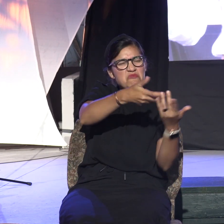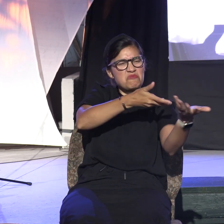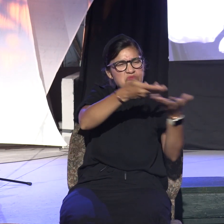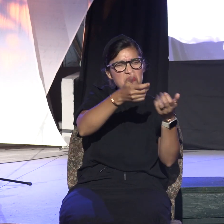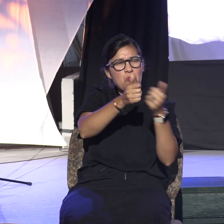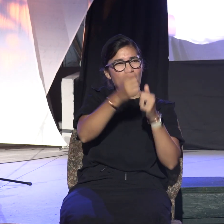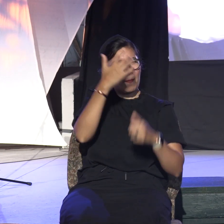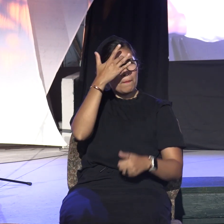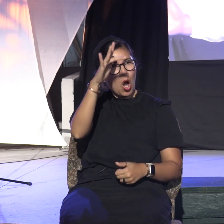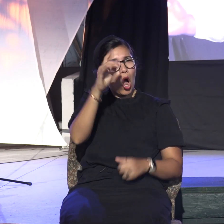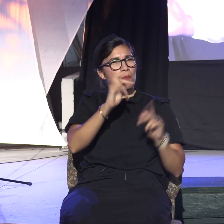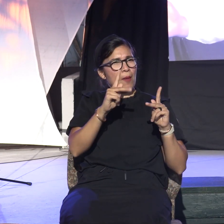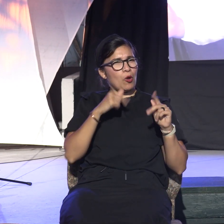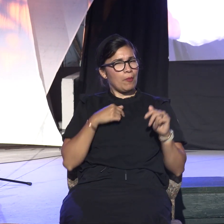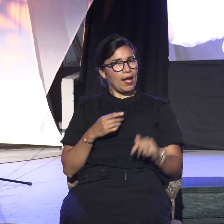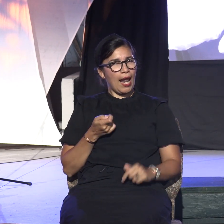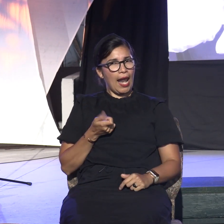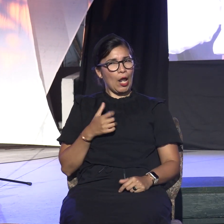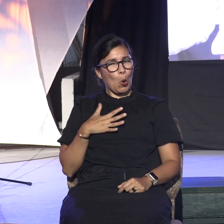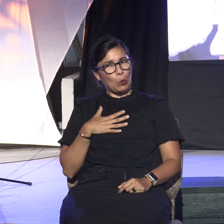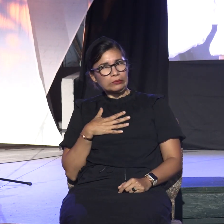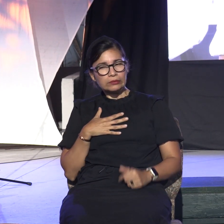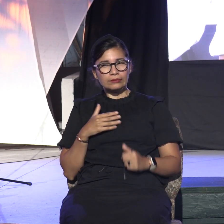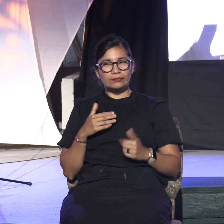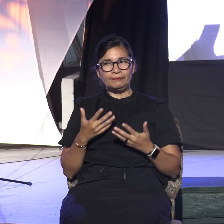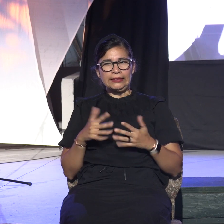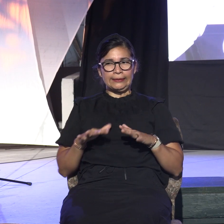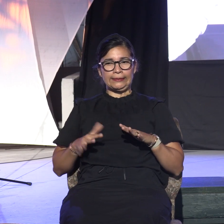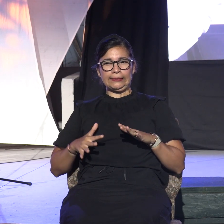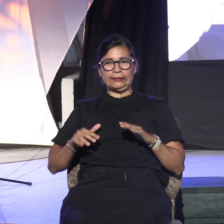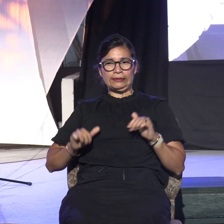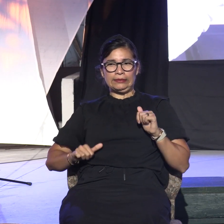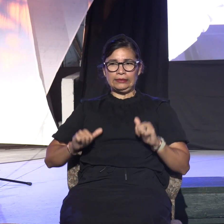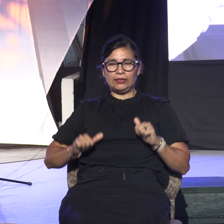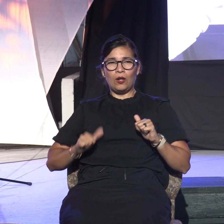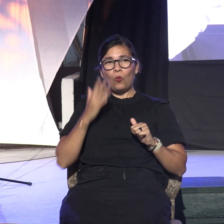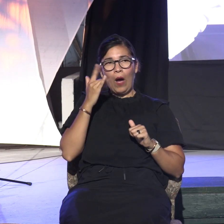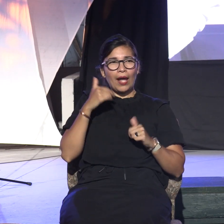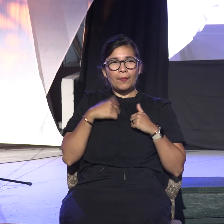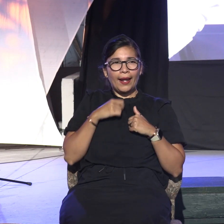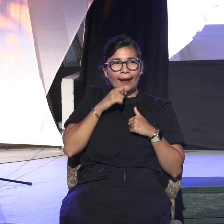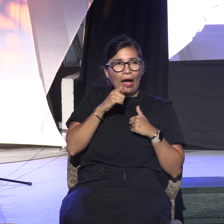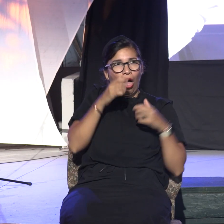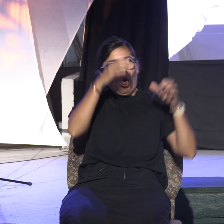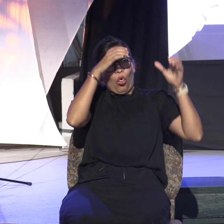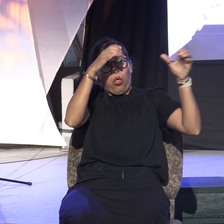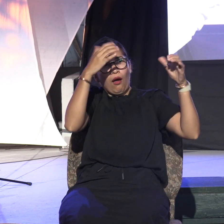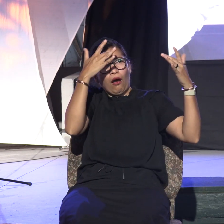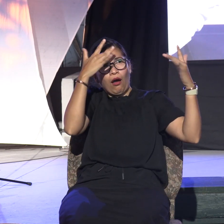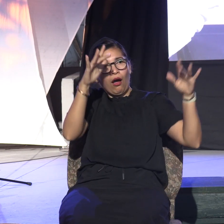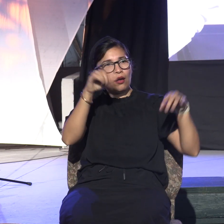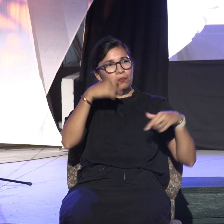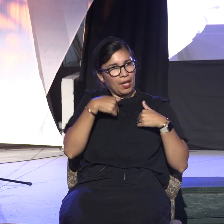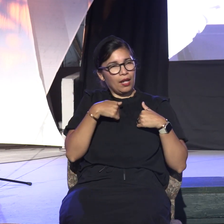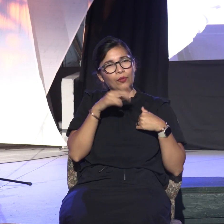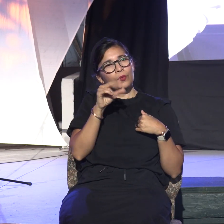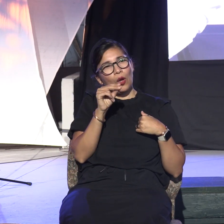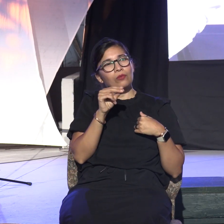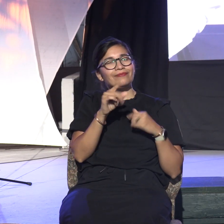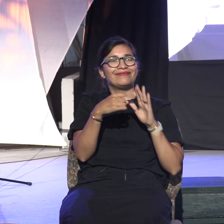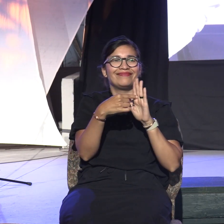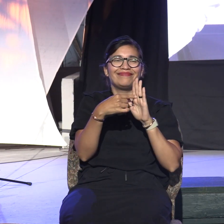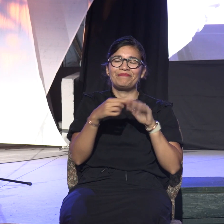in point, when I went to defend my dissertation, you can understand why I was really nervous, and so my good friend,